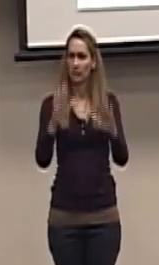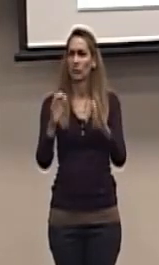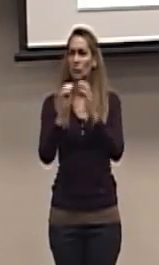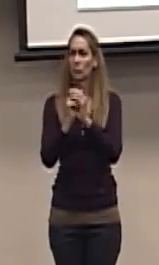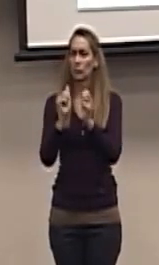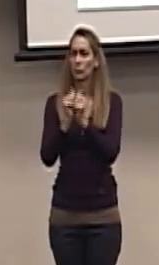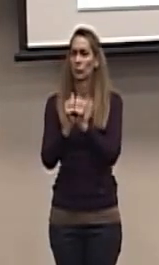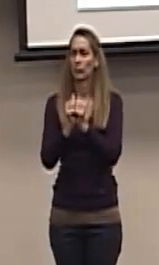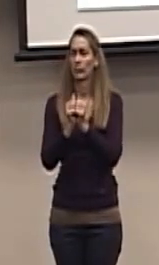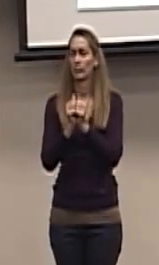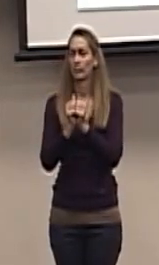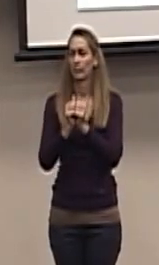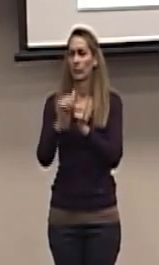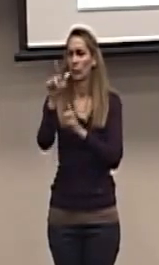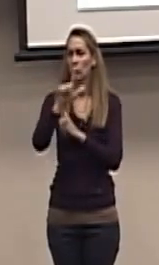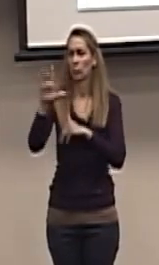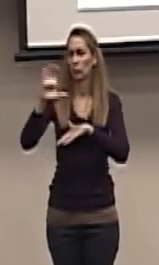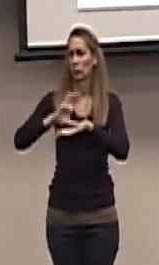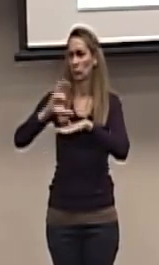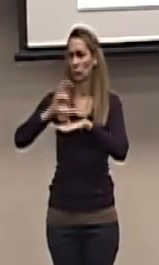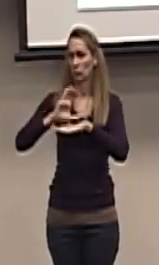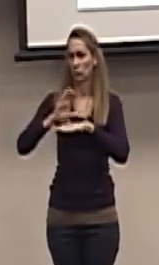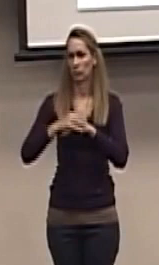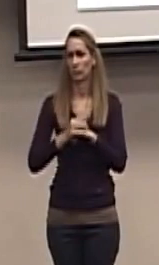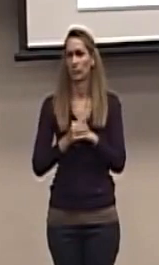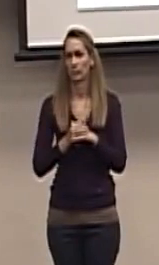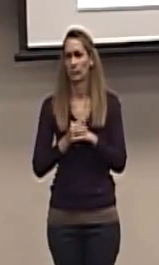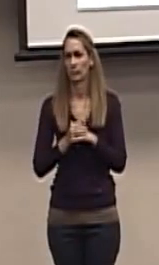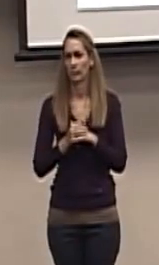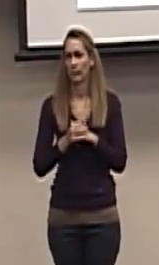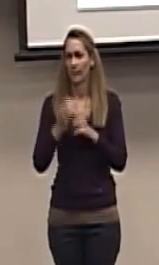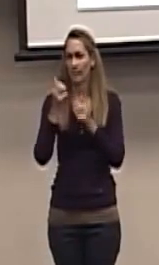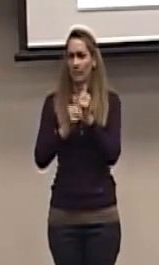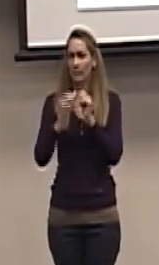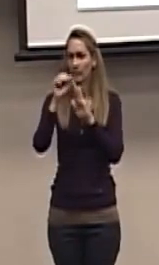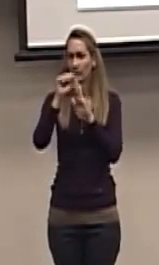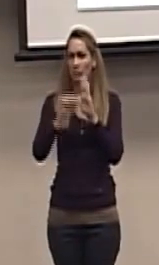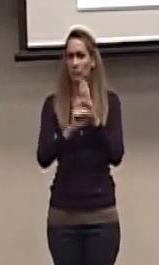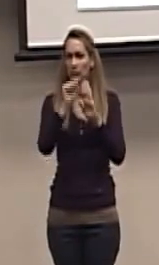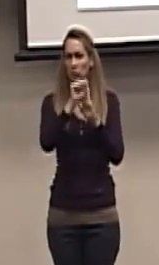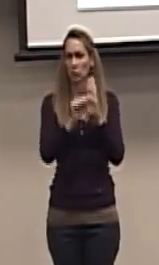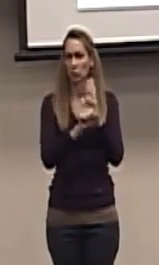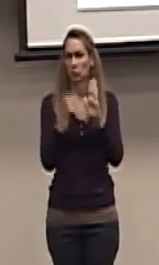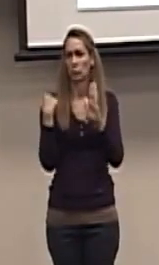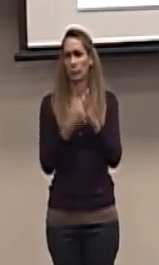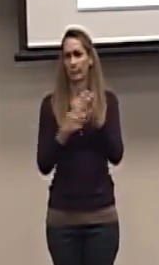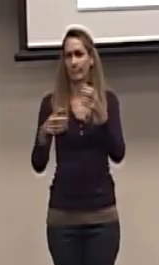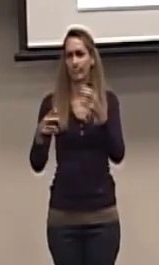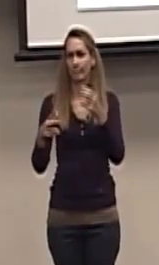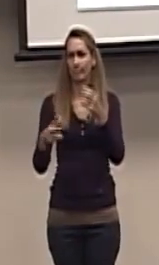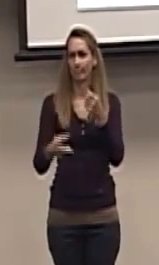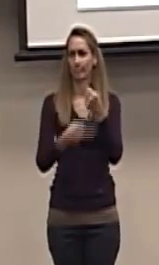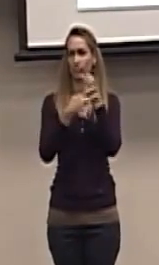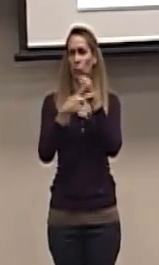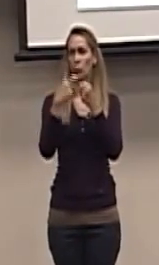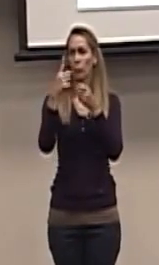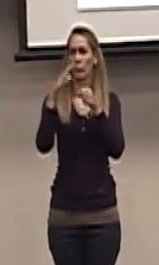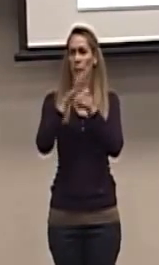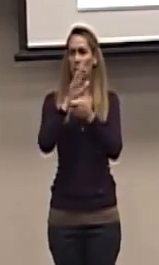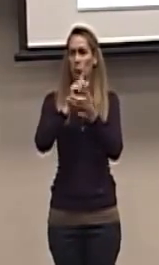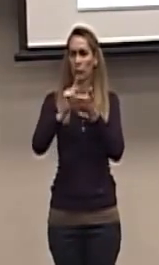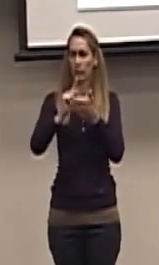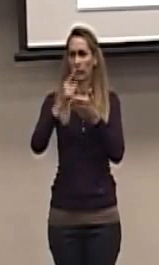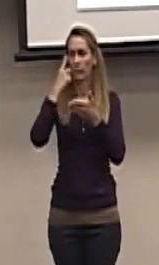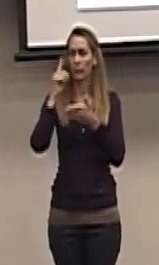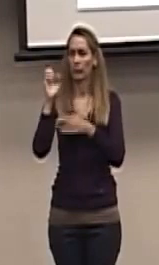Then in every semester, we dedicate 1 full week for evangelism and church planting.